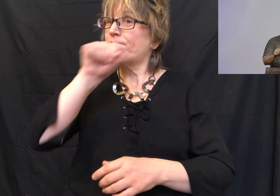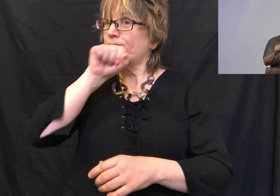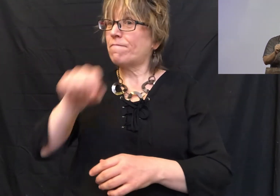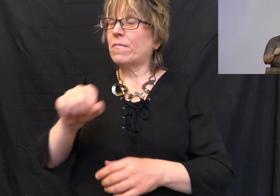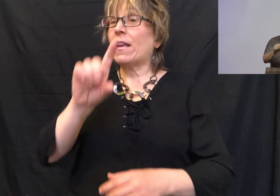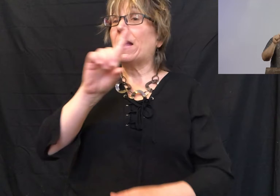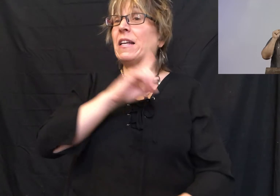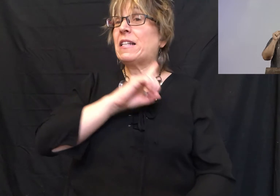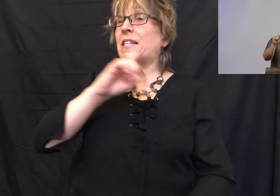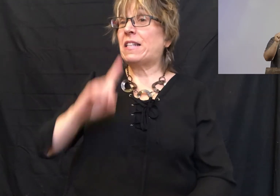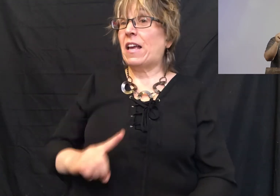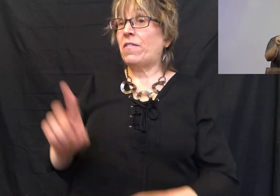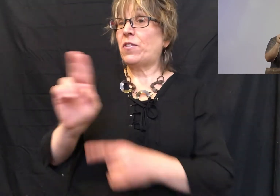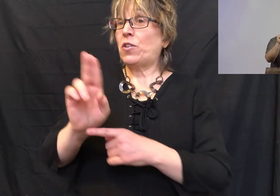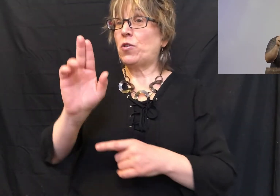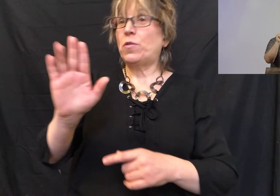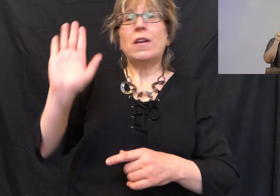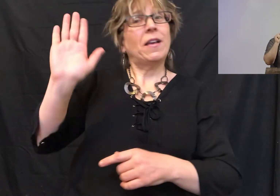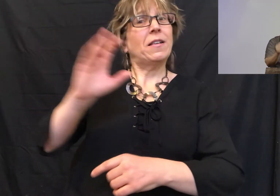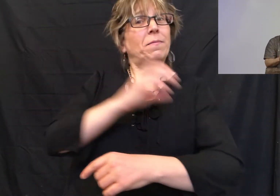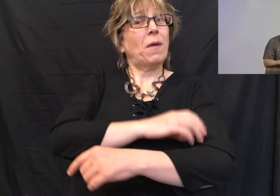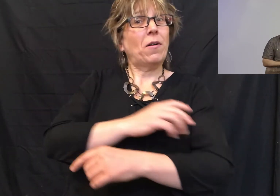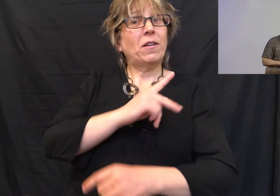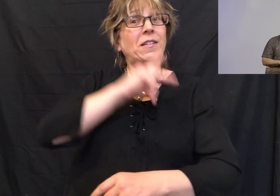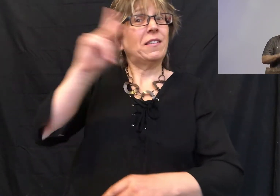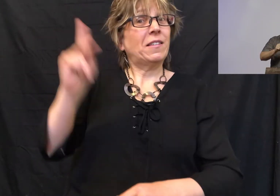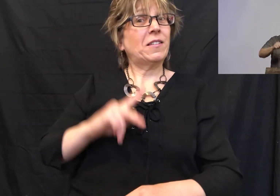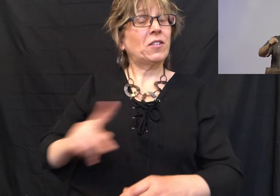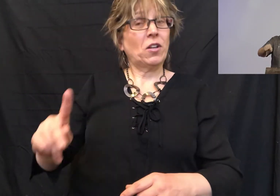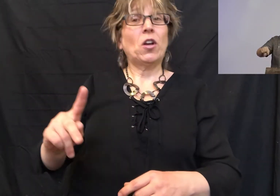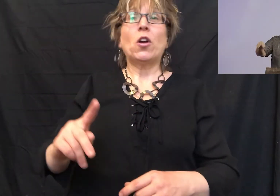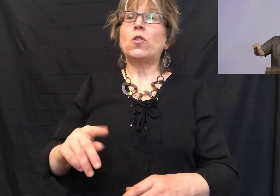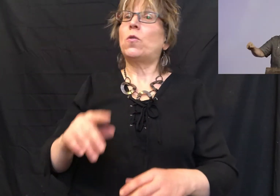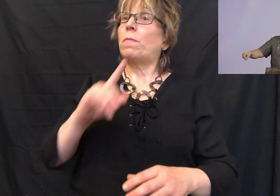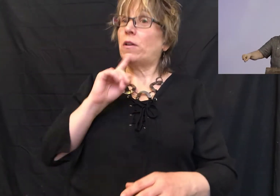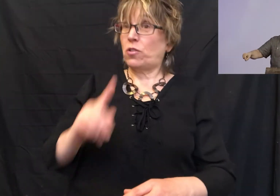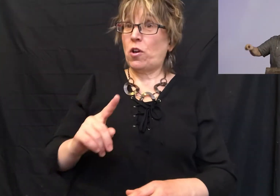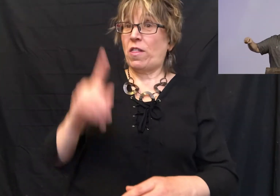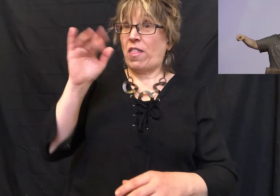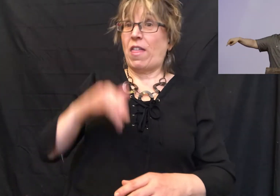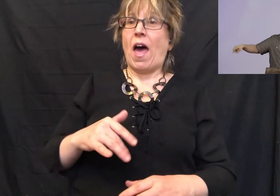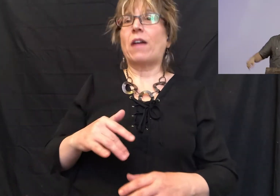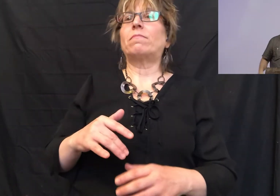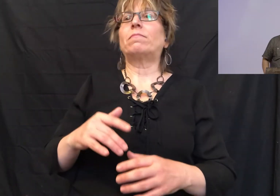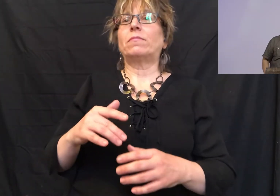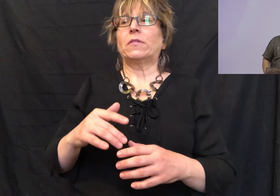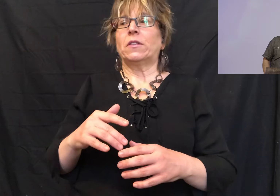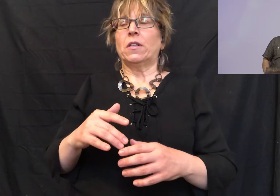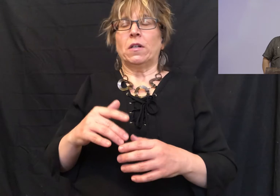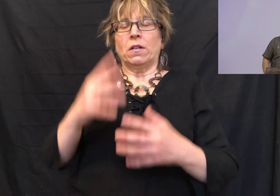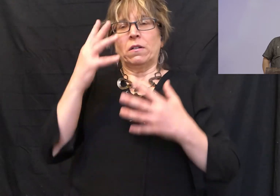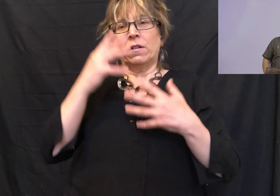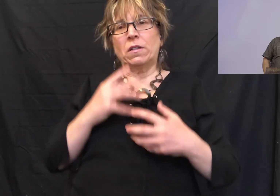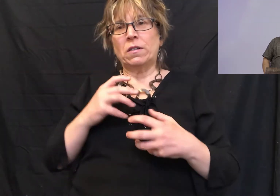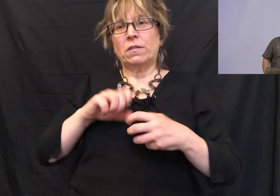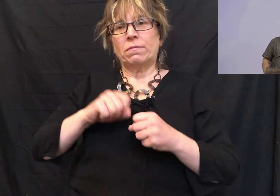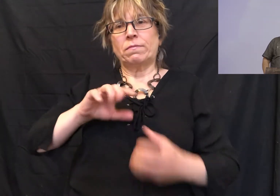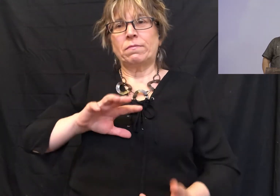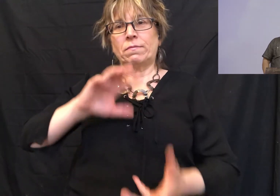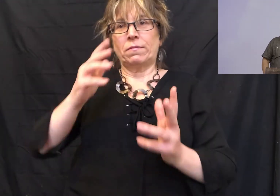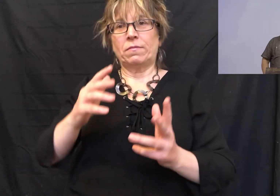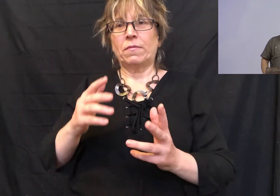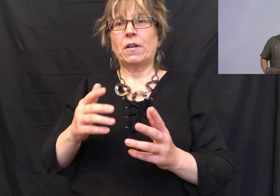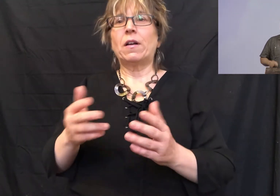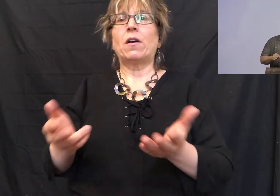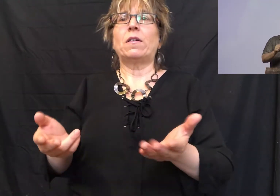David actually used his absolute power as king to make sure that his brokenness made history.